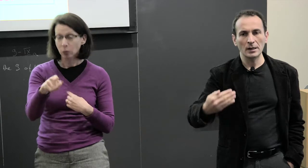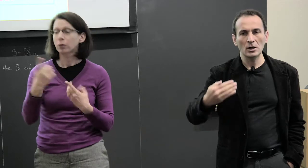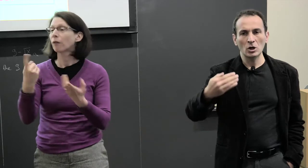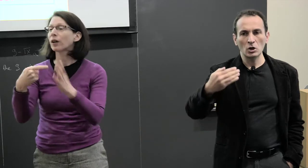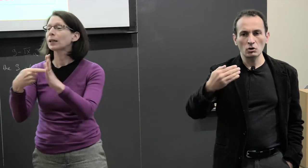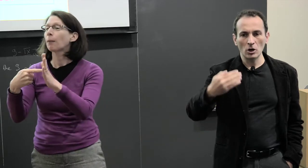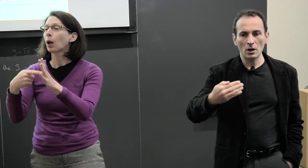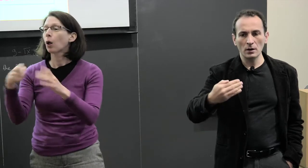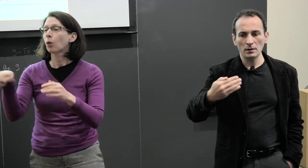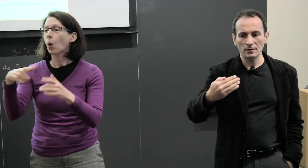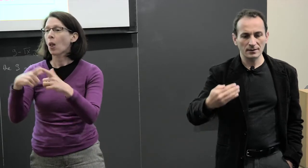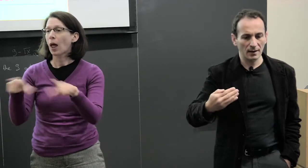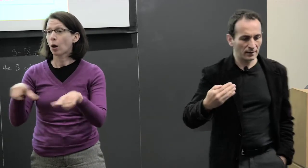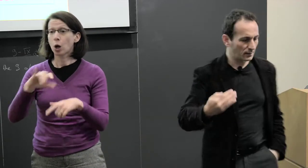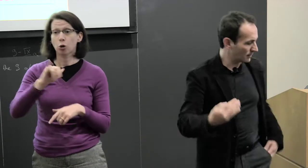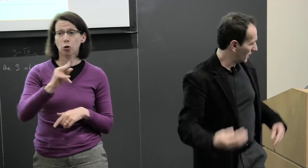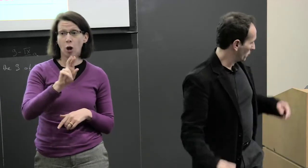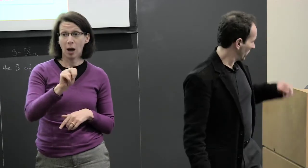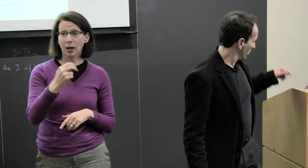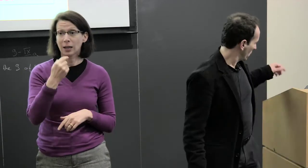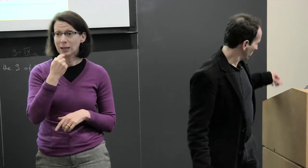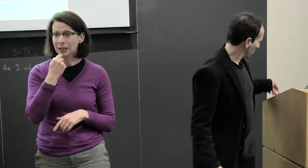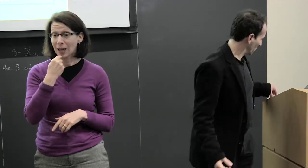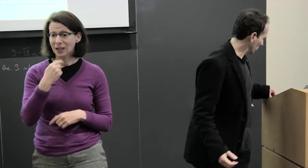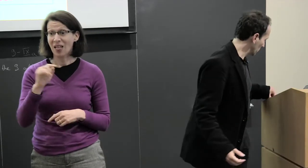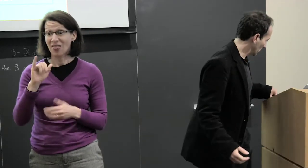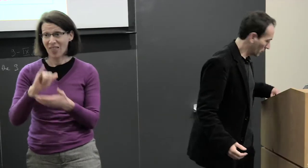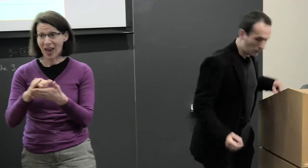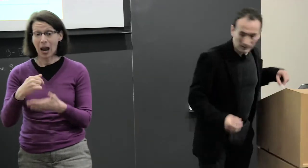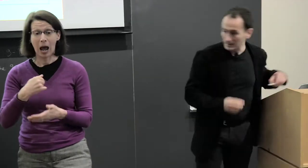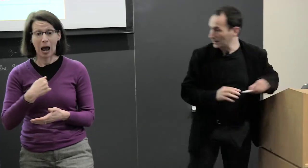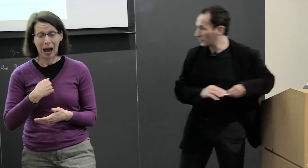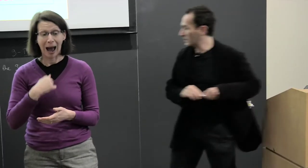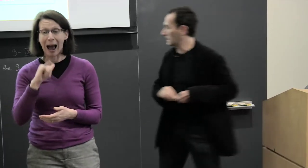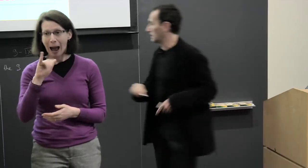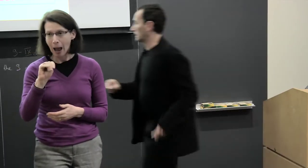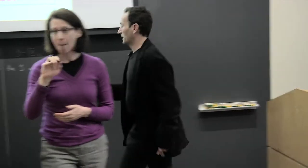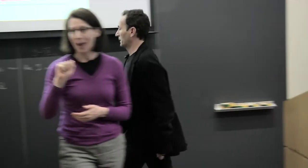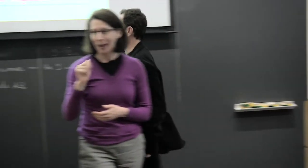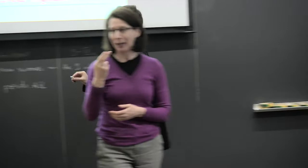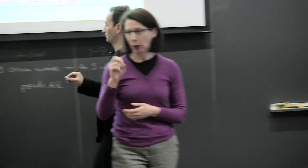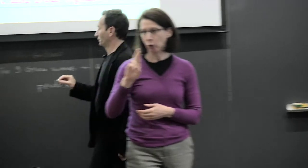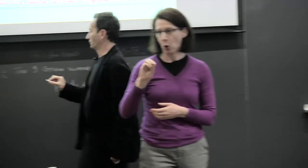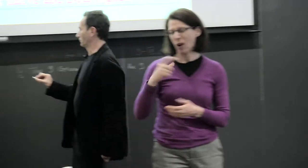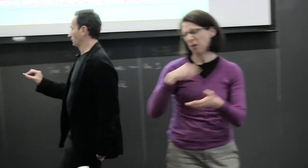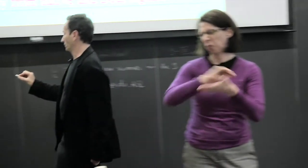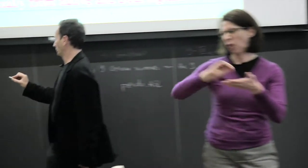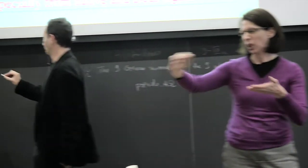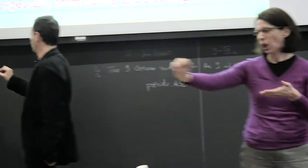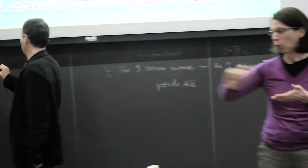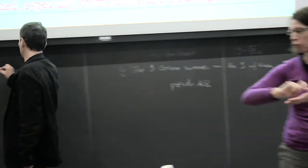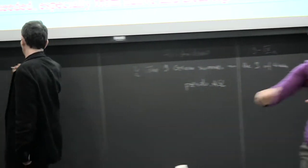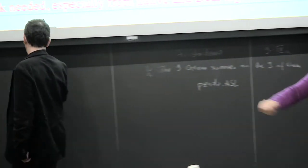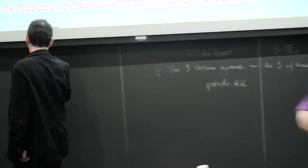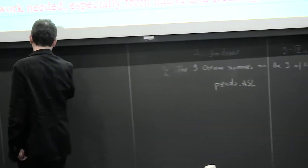languages, John says that I'm a hero. I will write it down.